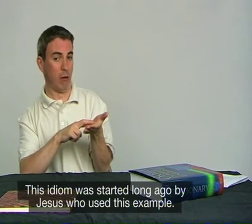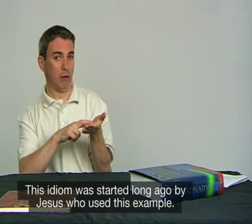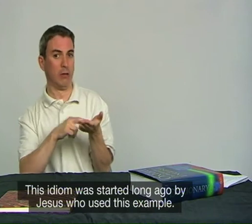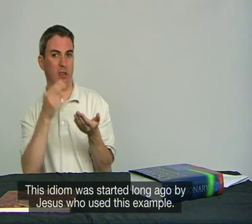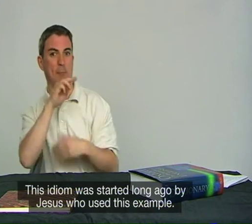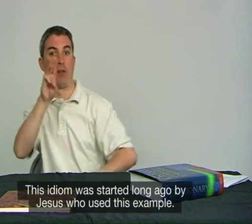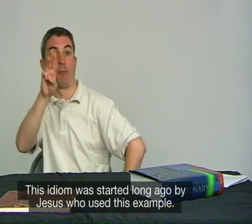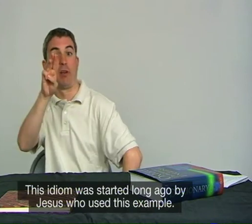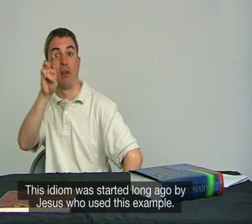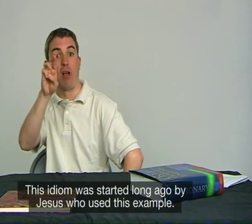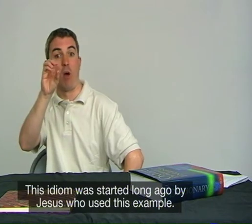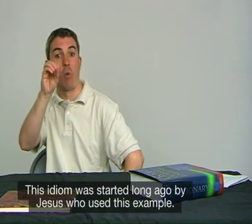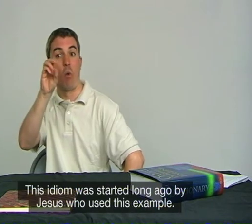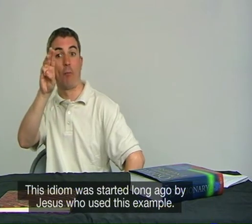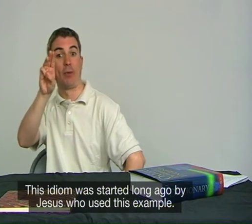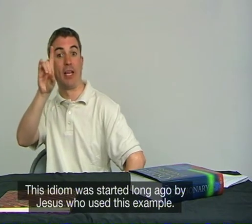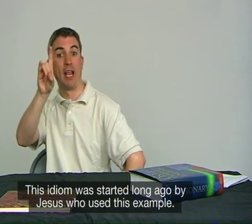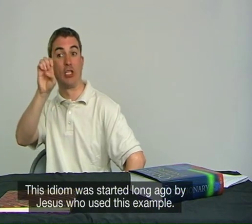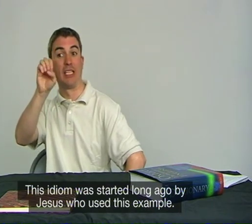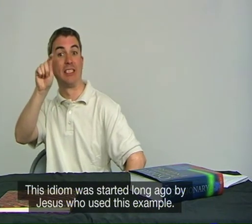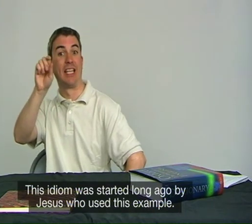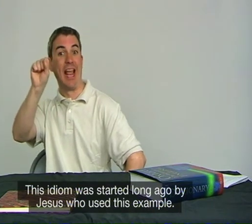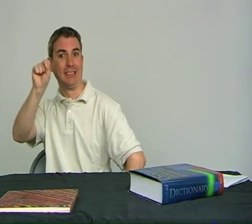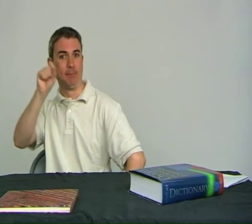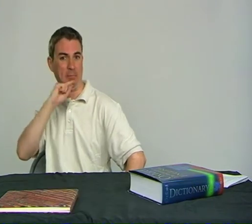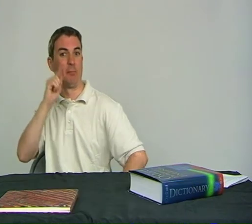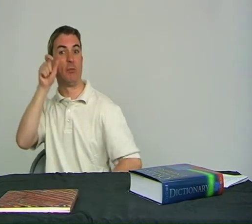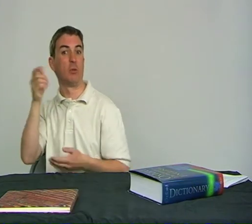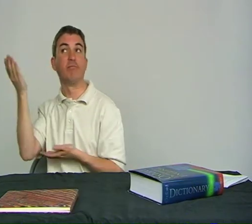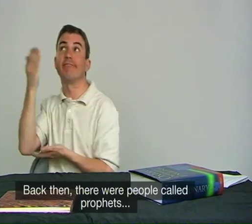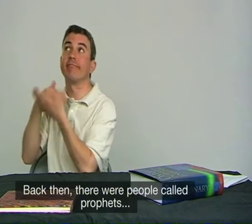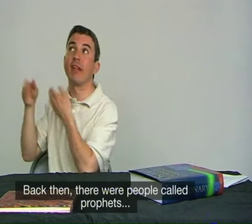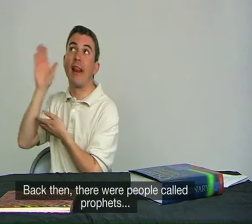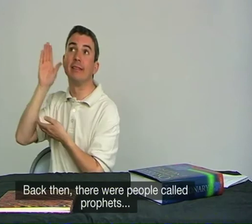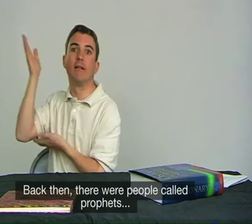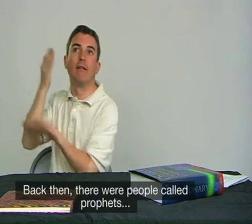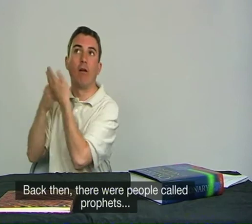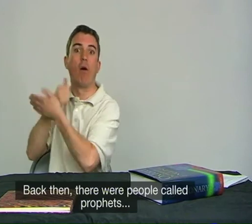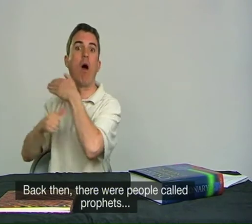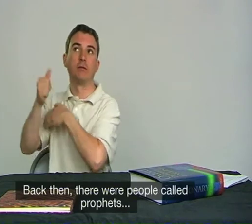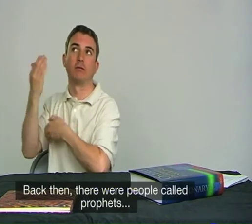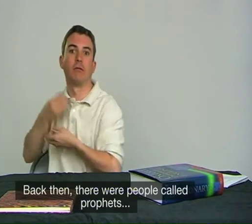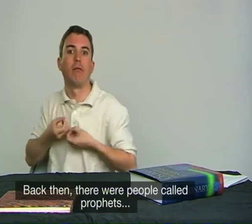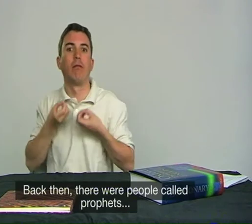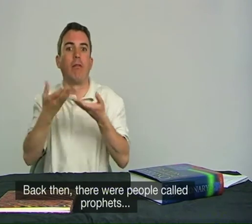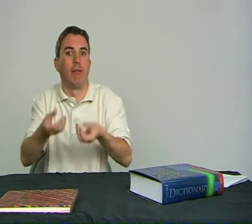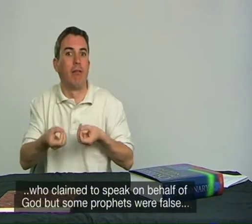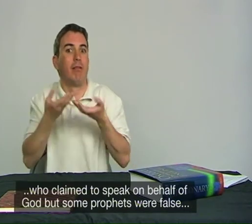was started long ago by Jesus, who used this example. Back then, there were people called prophets who claimed to speak